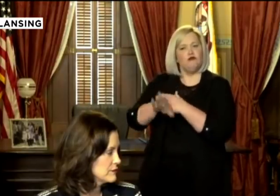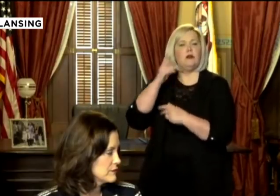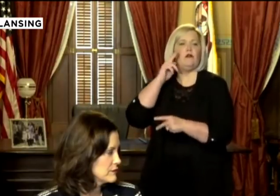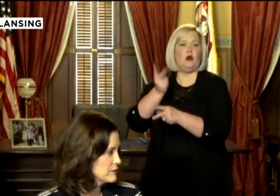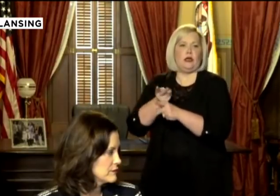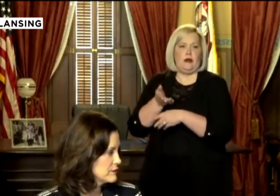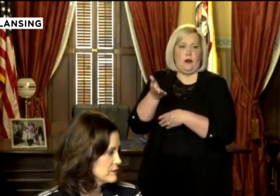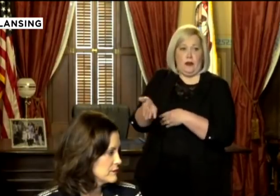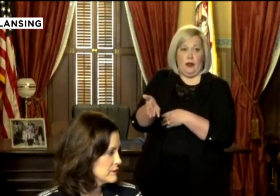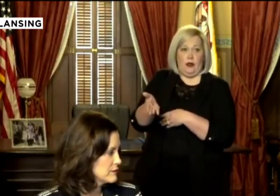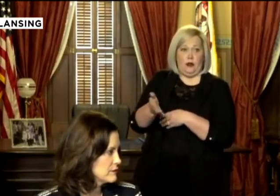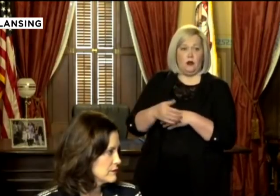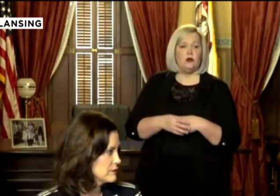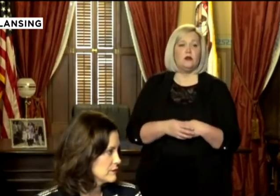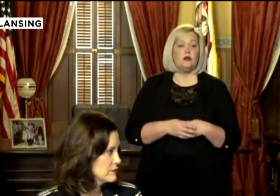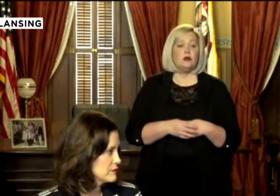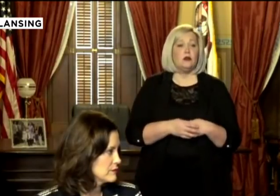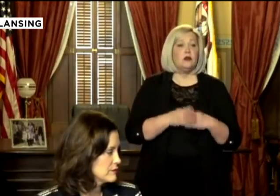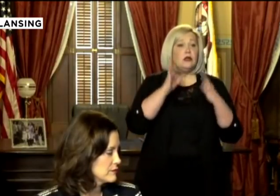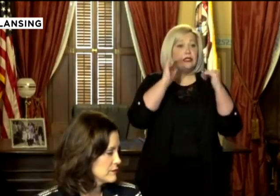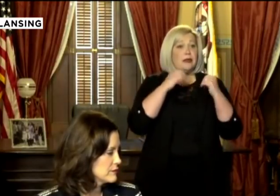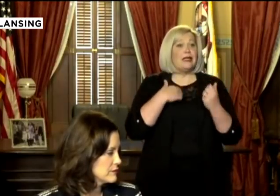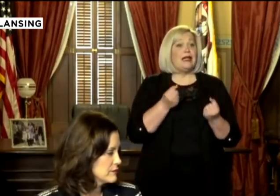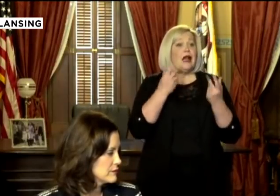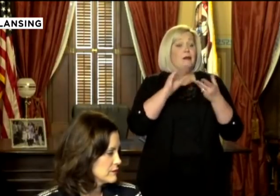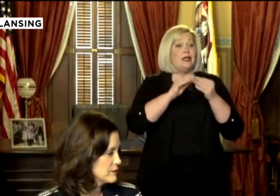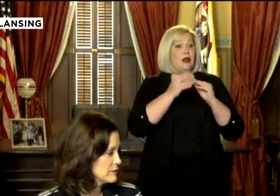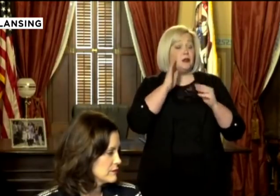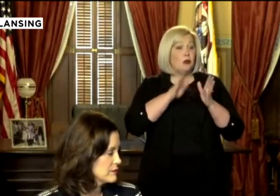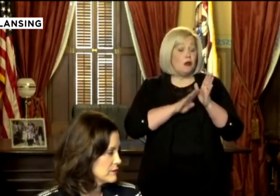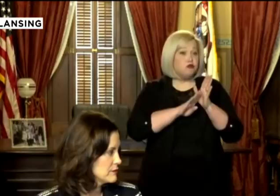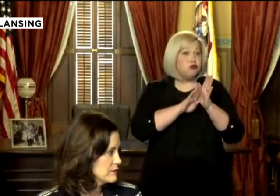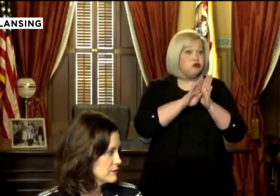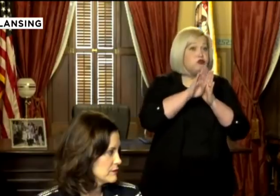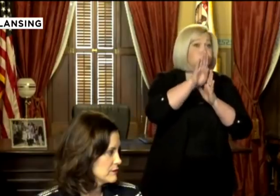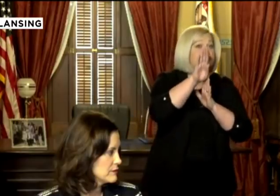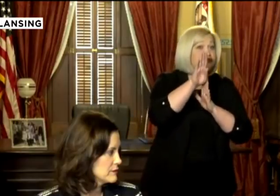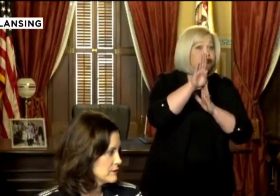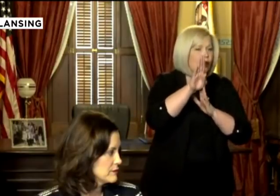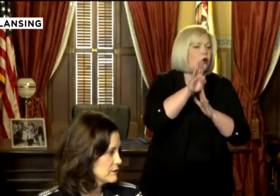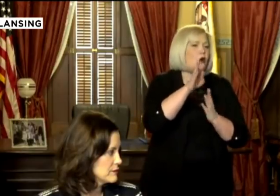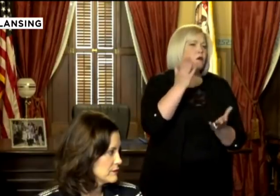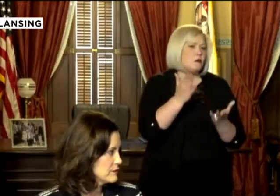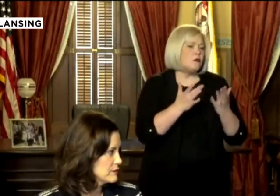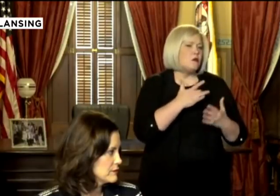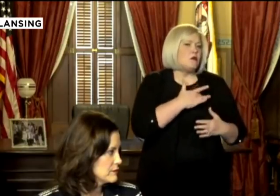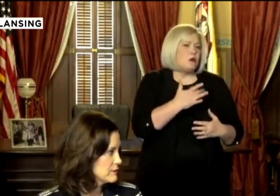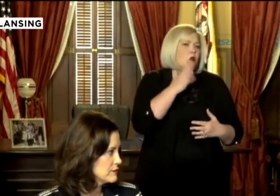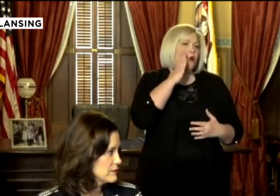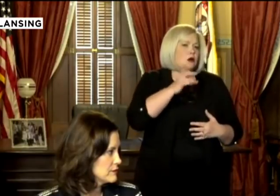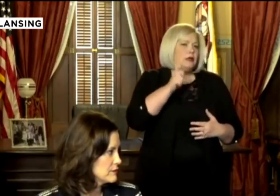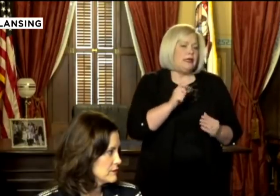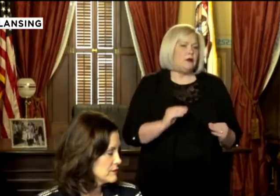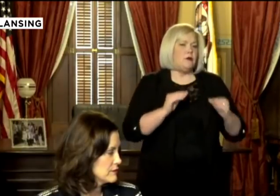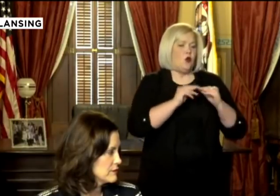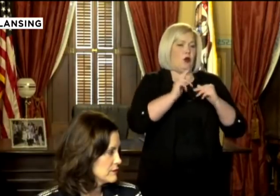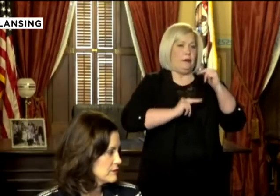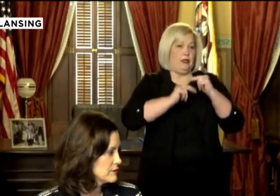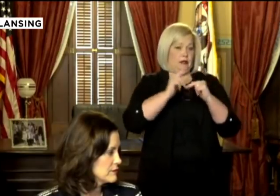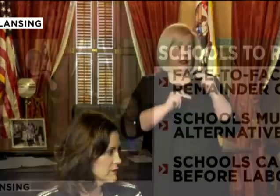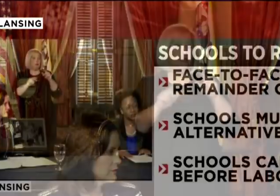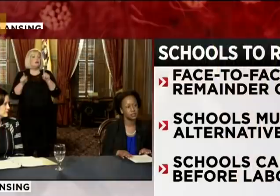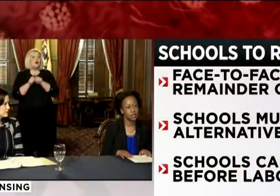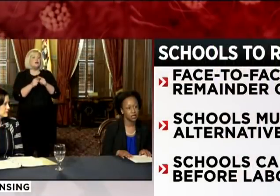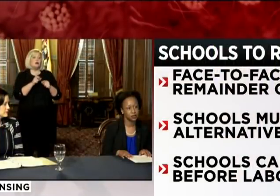expected trajectory of COVID-19 in the state, we will likely need additional facilities. We will also need additional